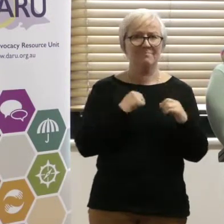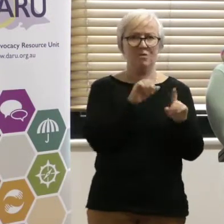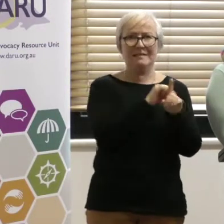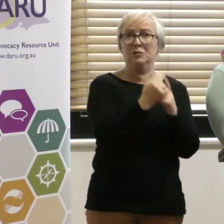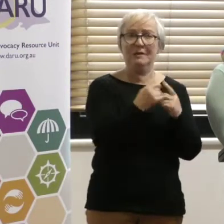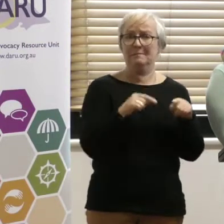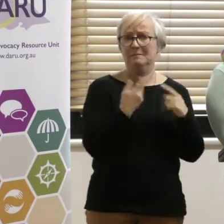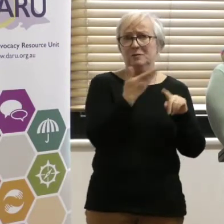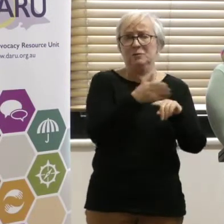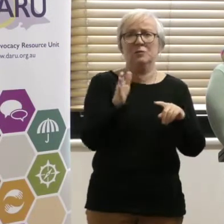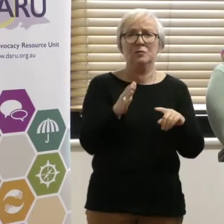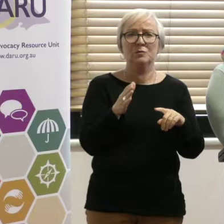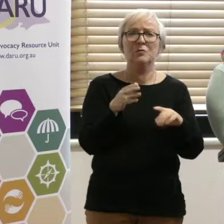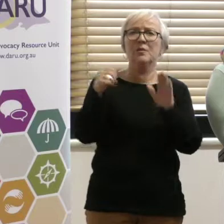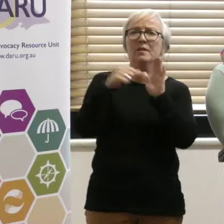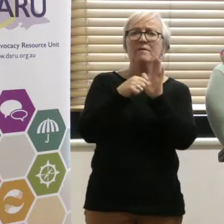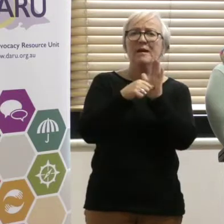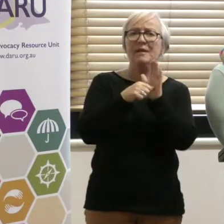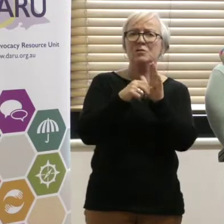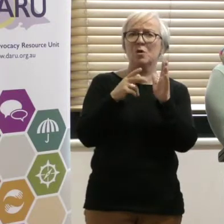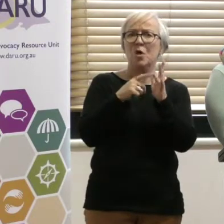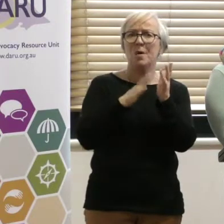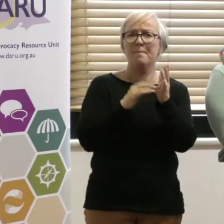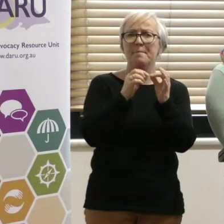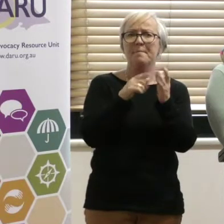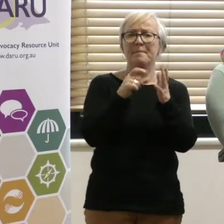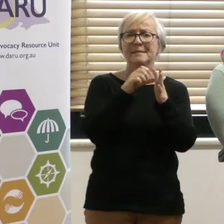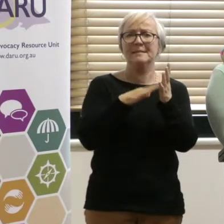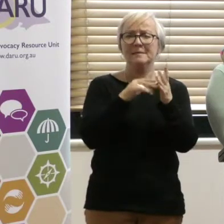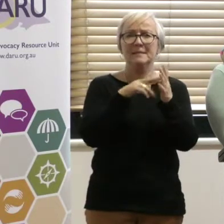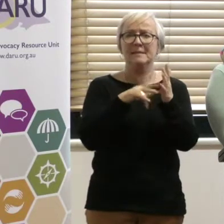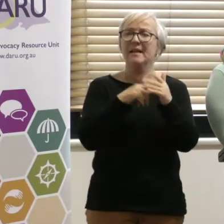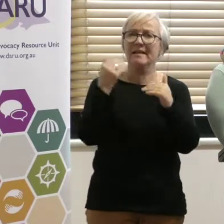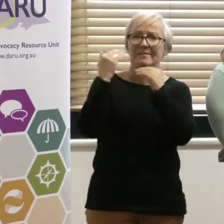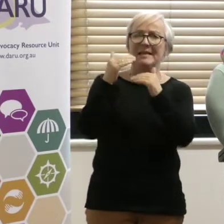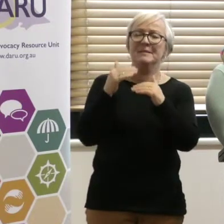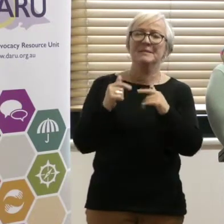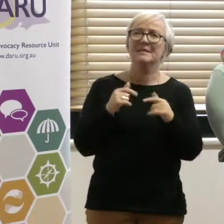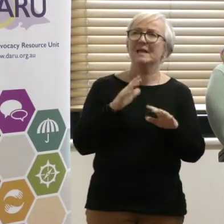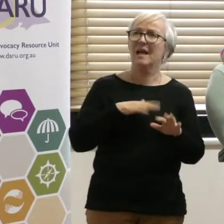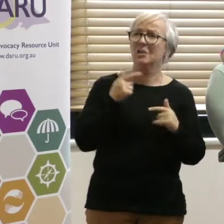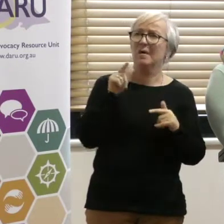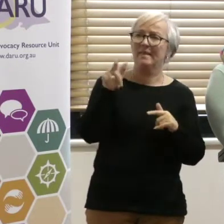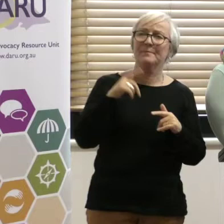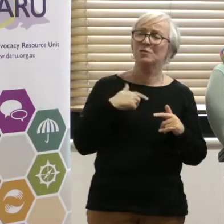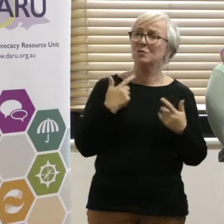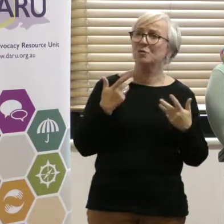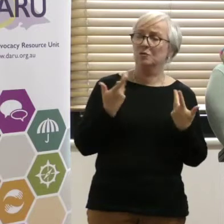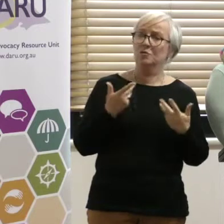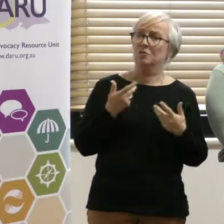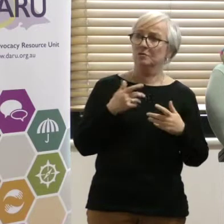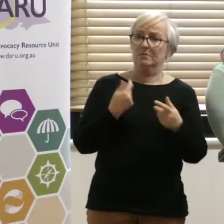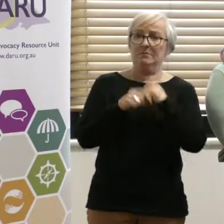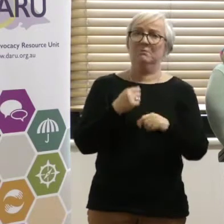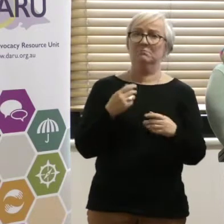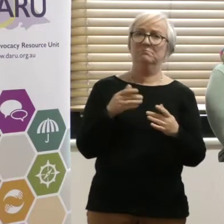No. financial ombudsman, it wasn't They're limited about... in what they can They do. are limited, and it wasn't about making them pick their act up and behave